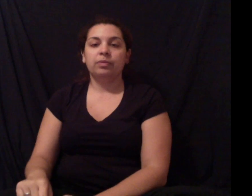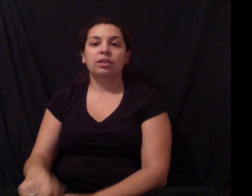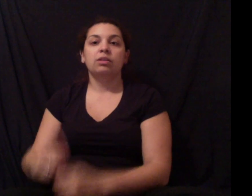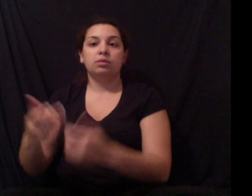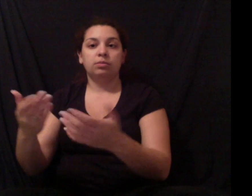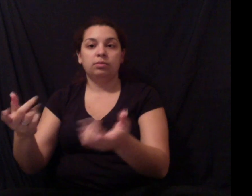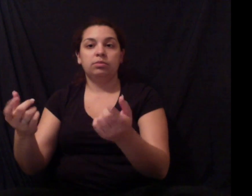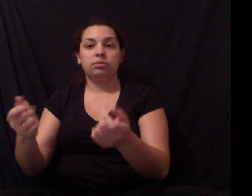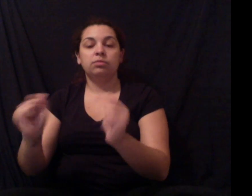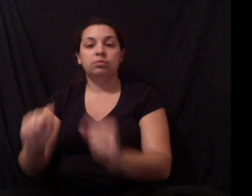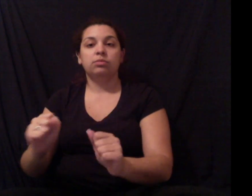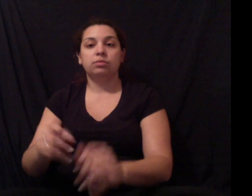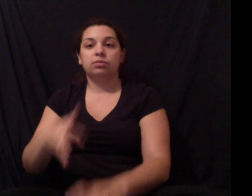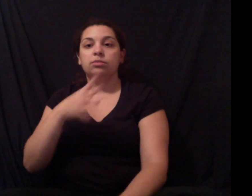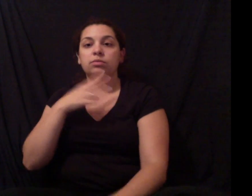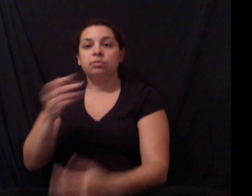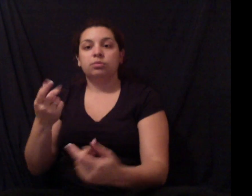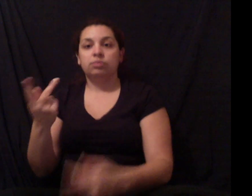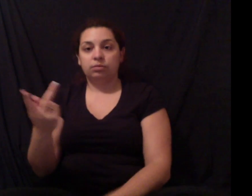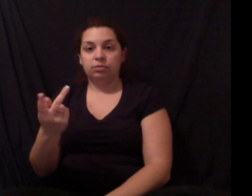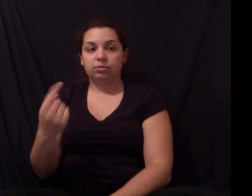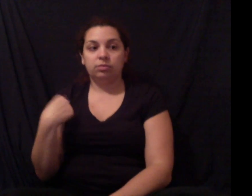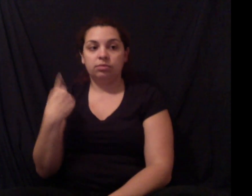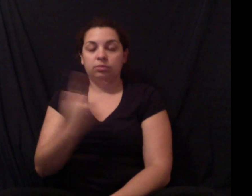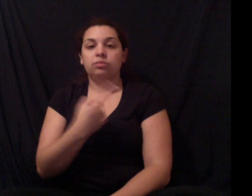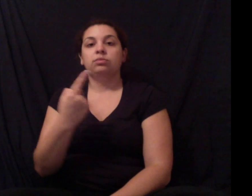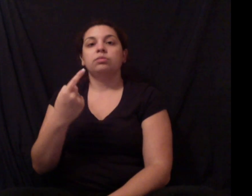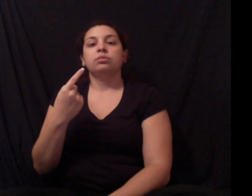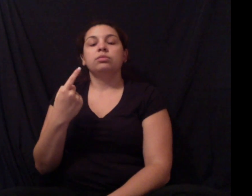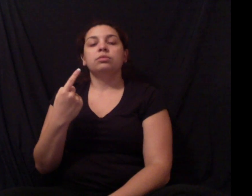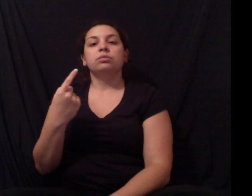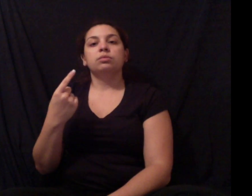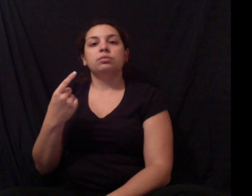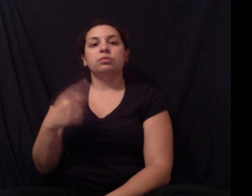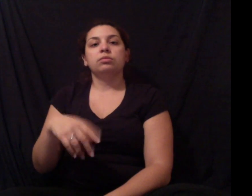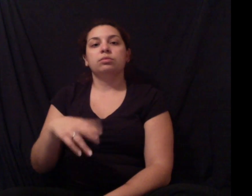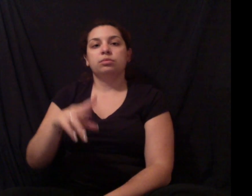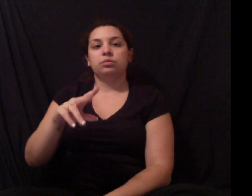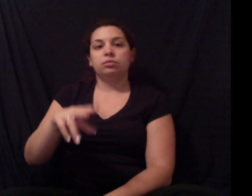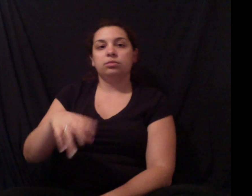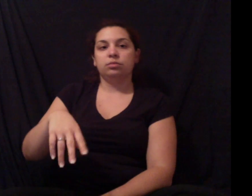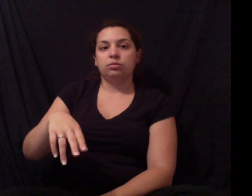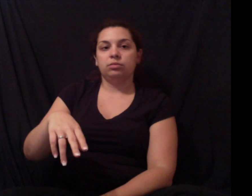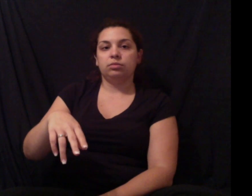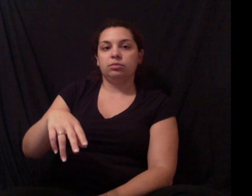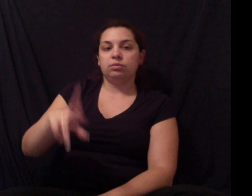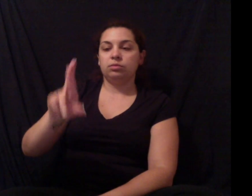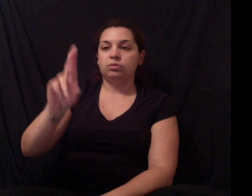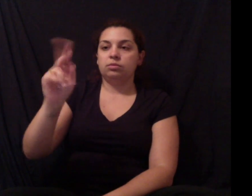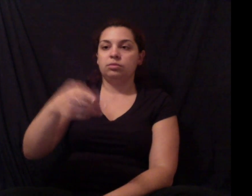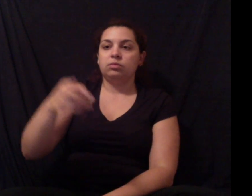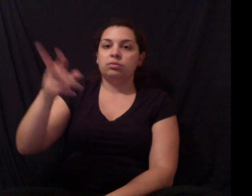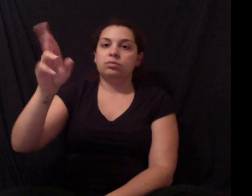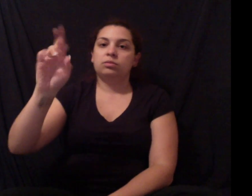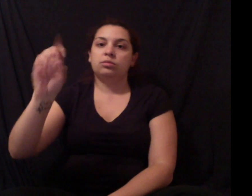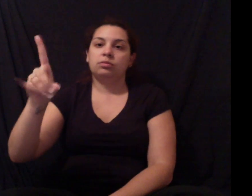at r/upvoted. Please give us your feedback on this episode, listen to those previous episodes, subscribe to us on